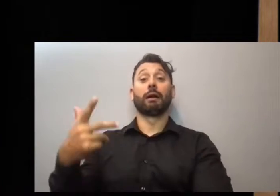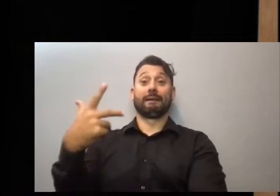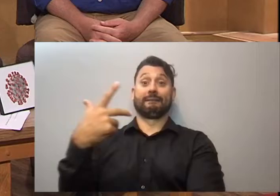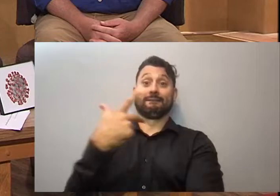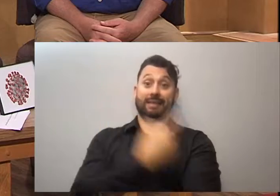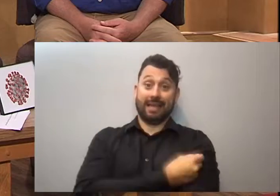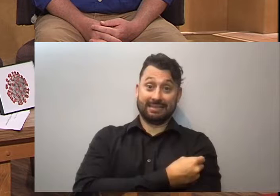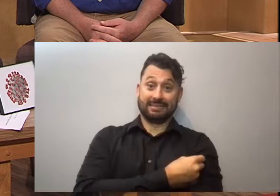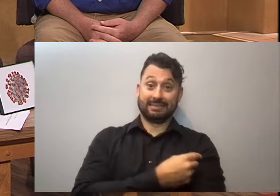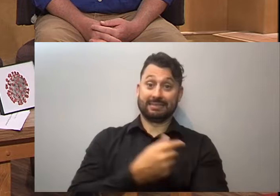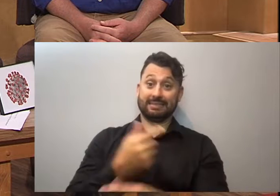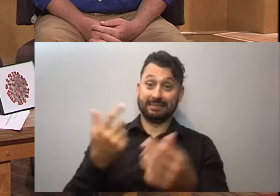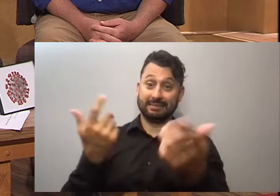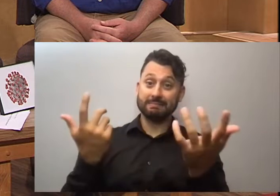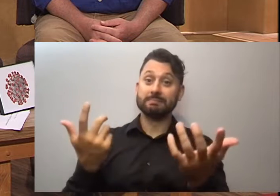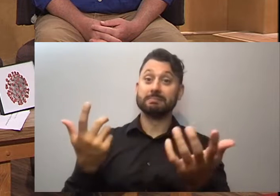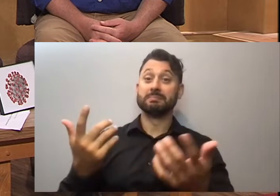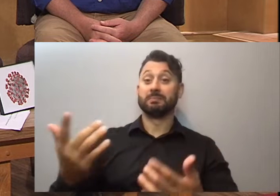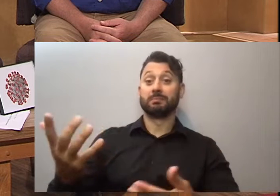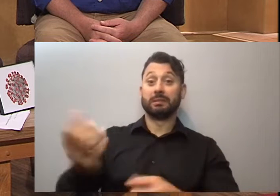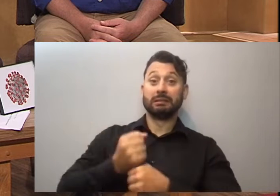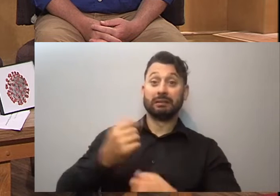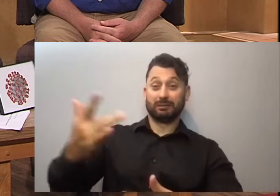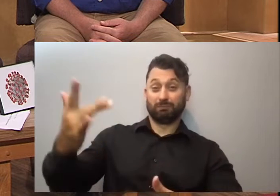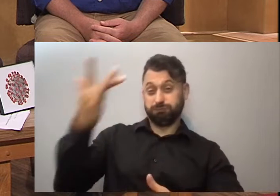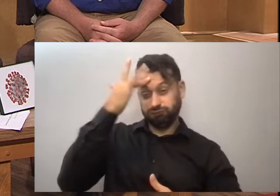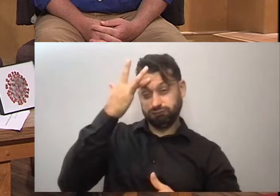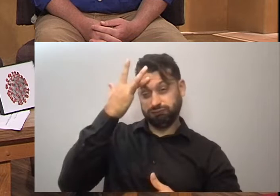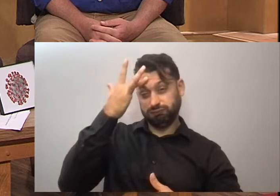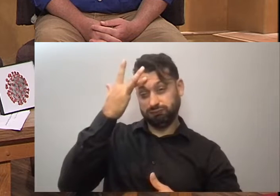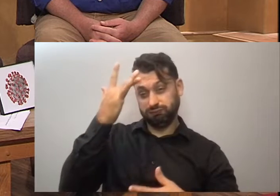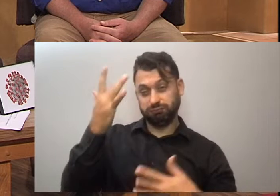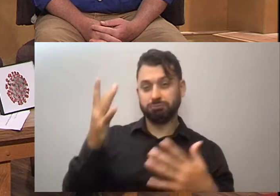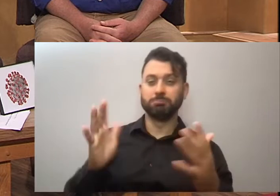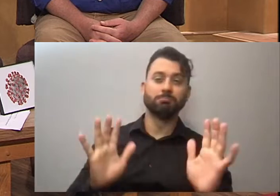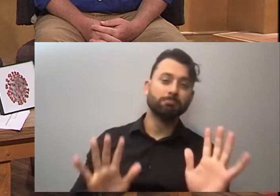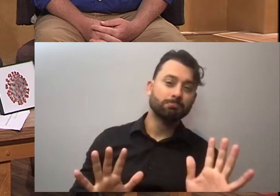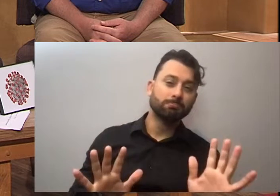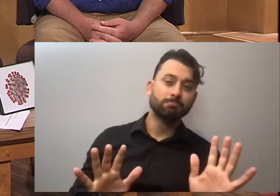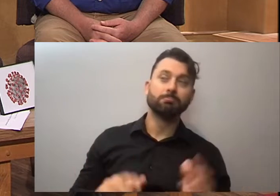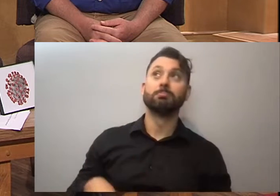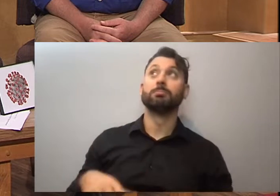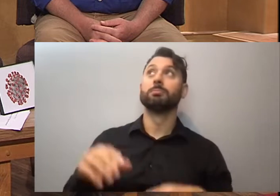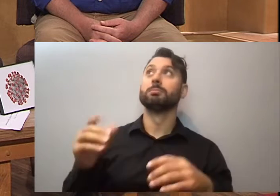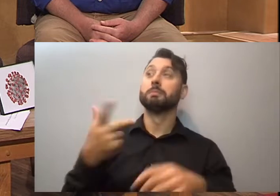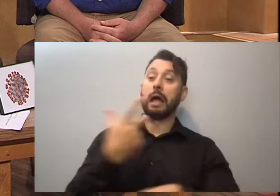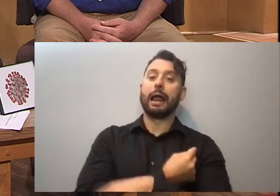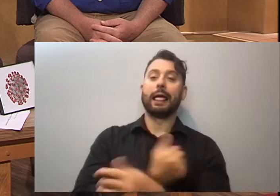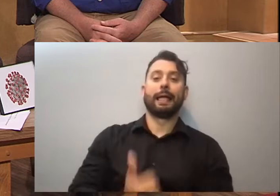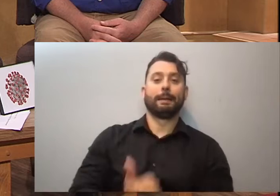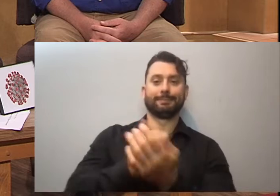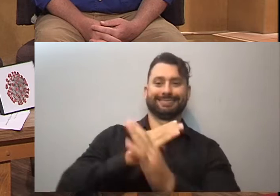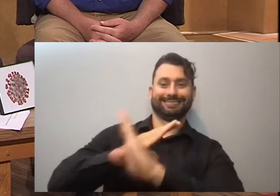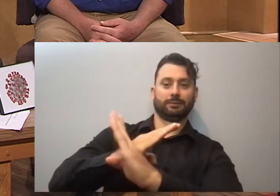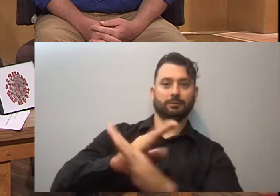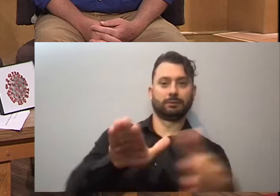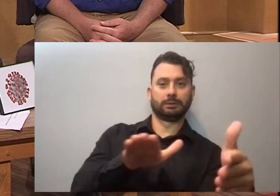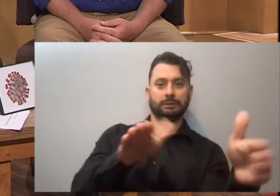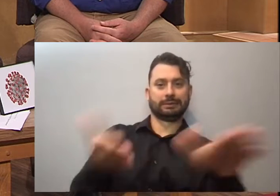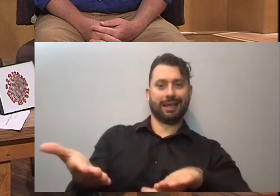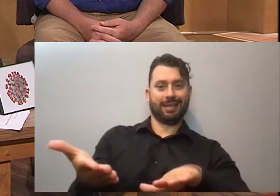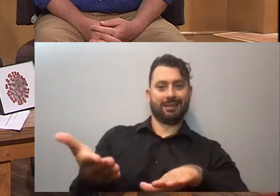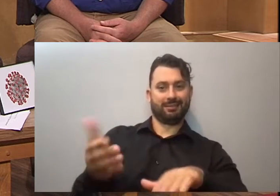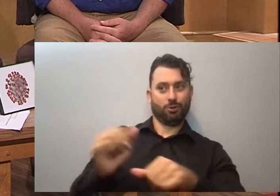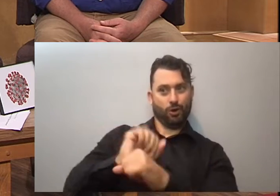less likely to die with COVID-19. And with COVID-19, we're not sure who will have a bad